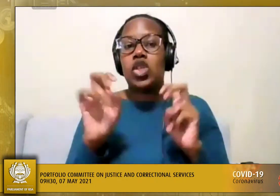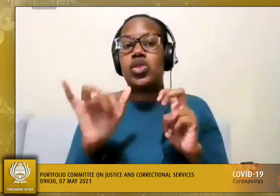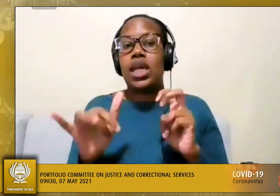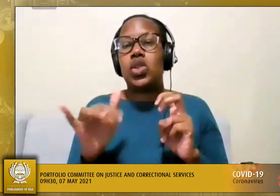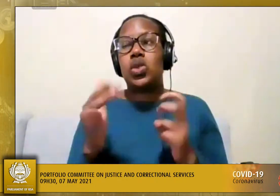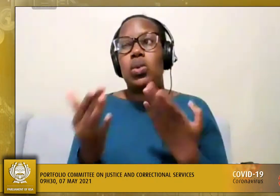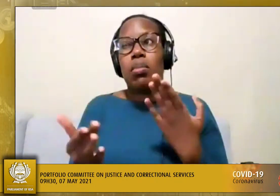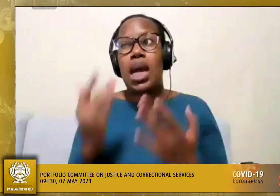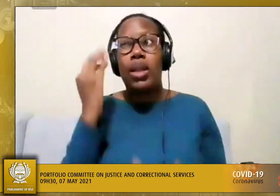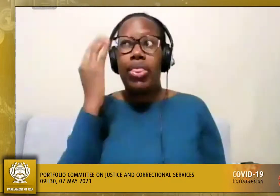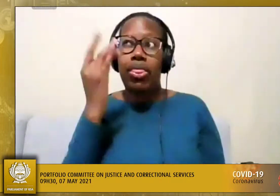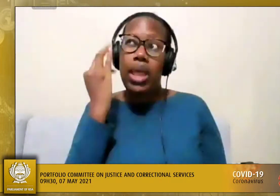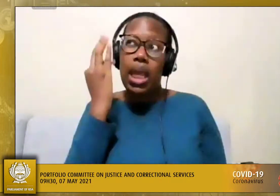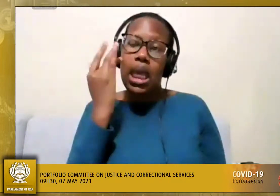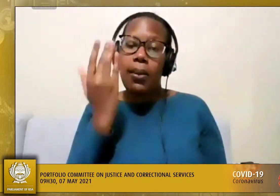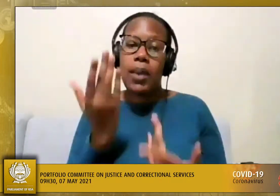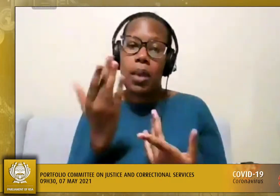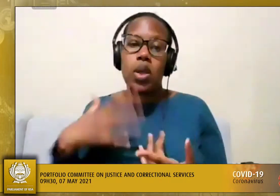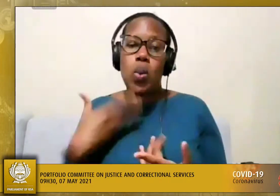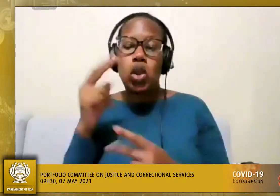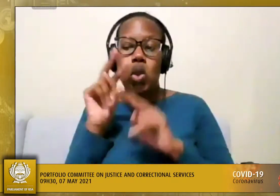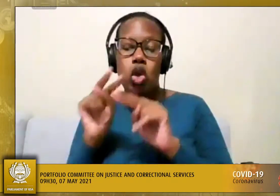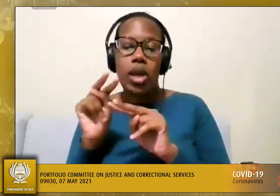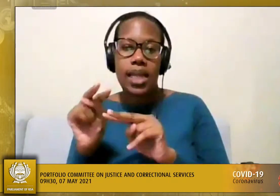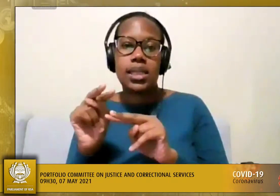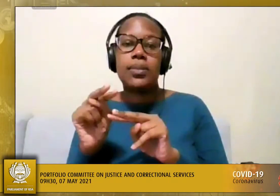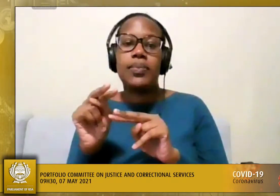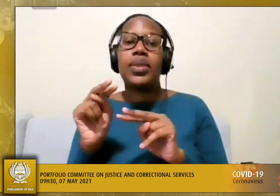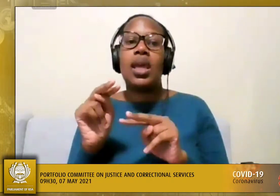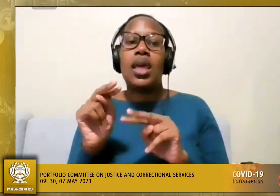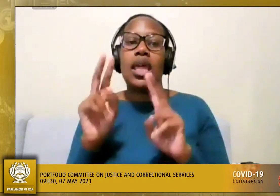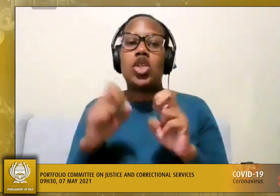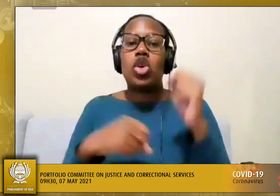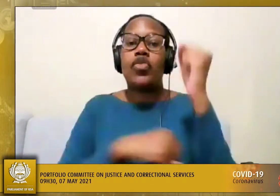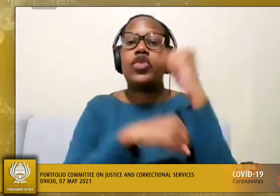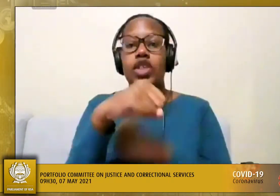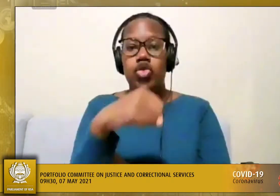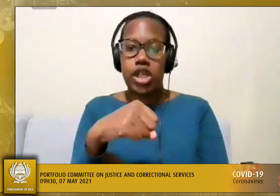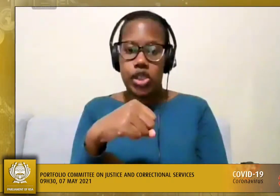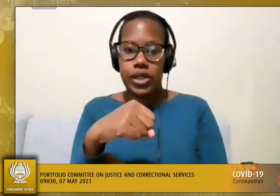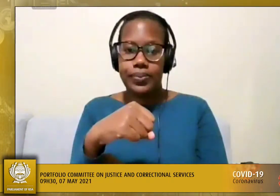might think of looking at is this issue of the infrastructure